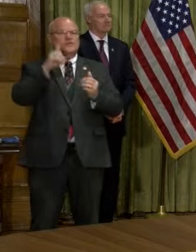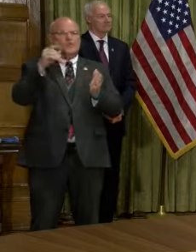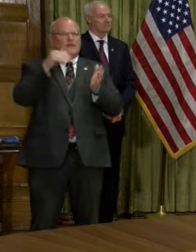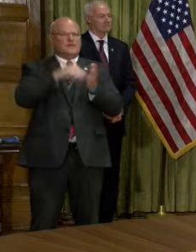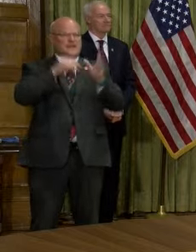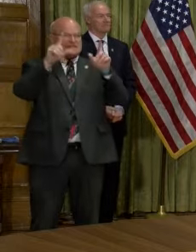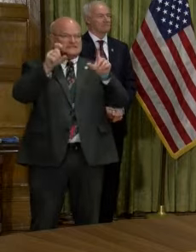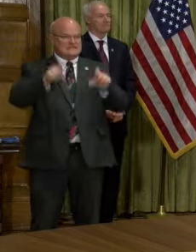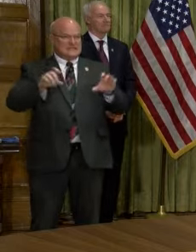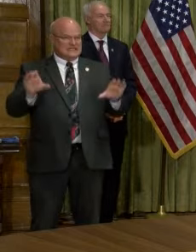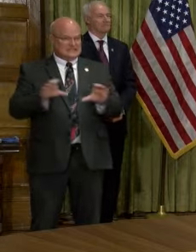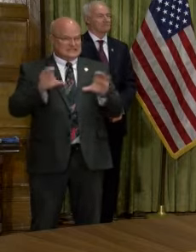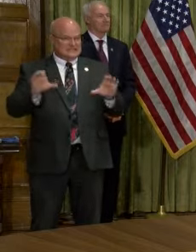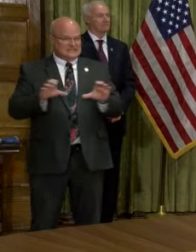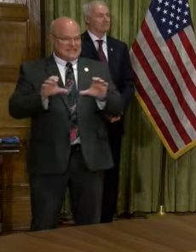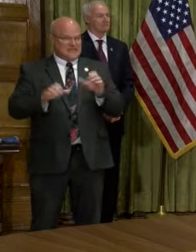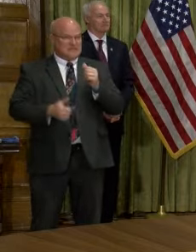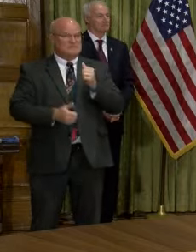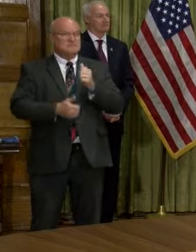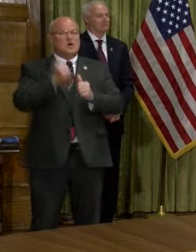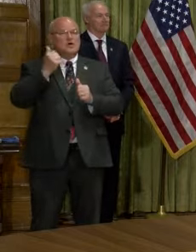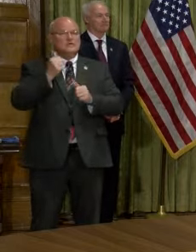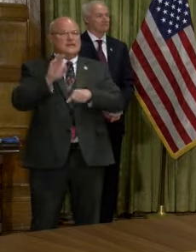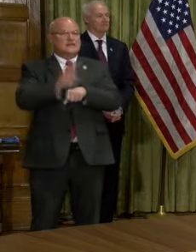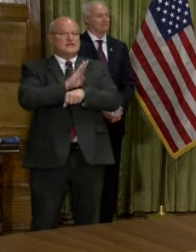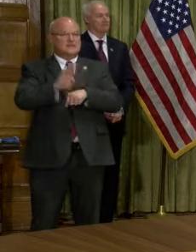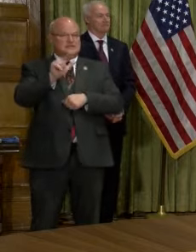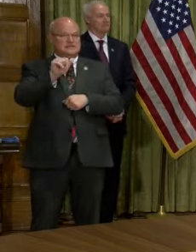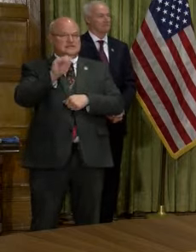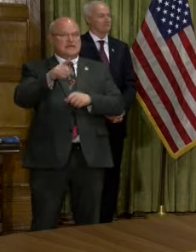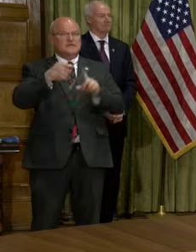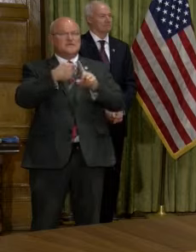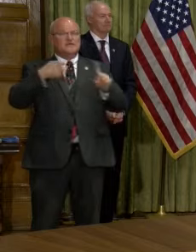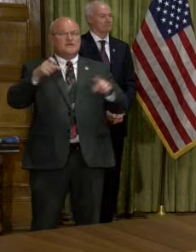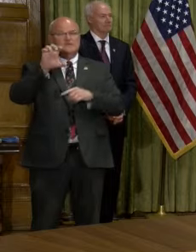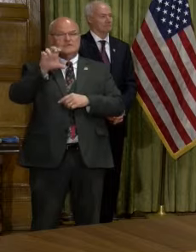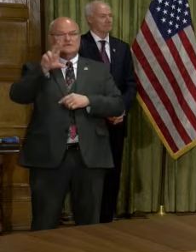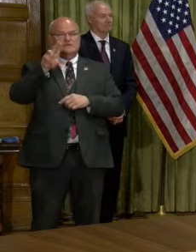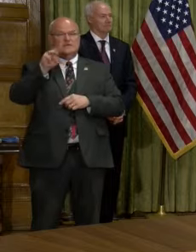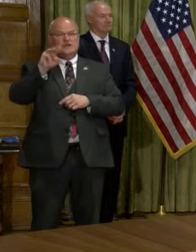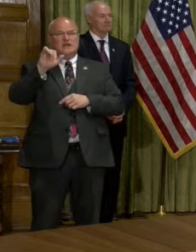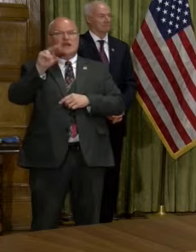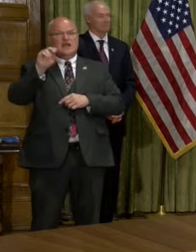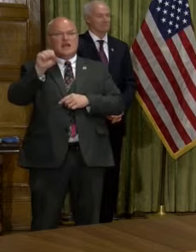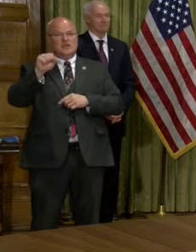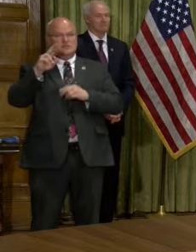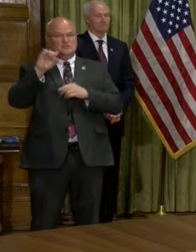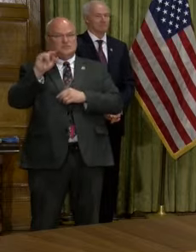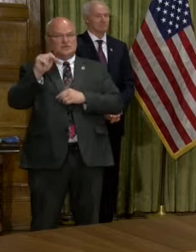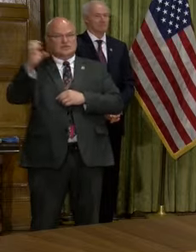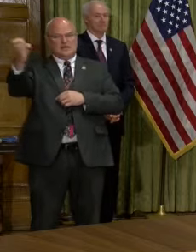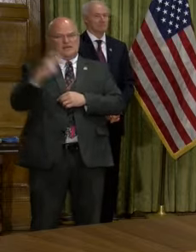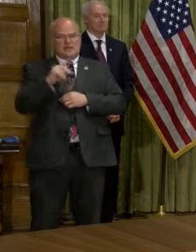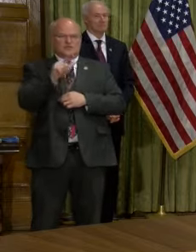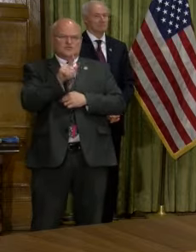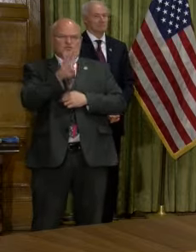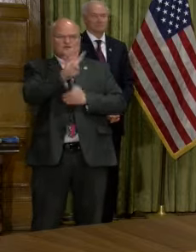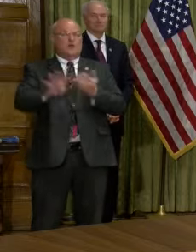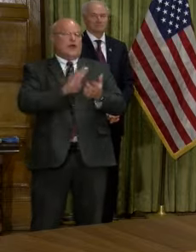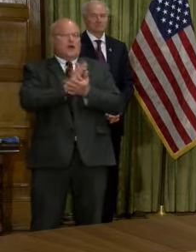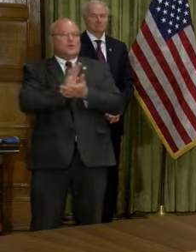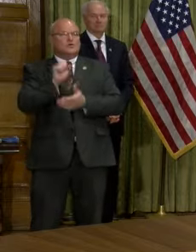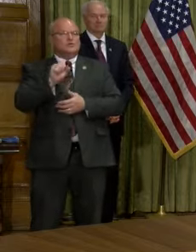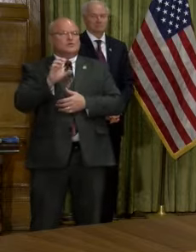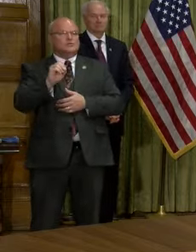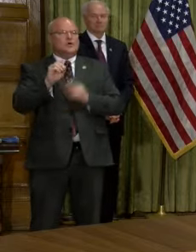tests done, mostly at the commercial lab from the Cummins unit, and we got those resulted within 24 hours. So